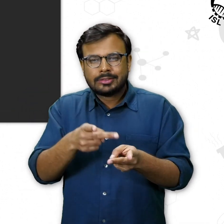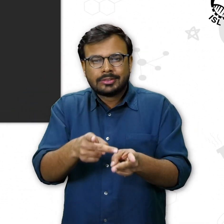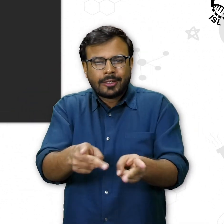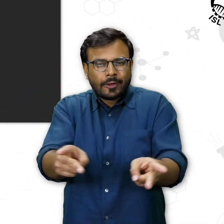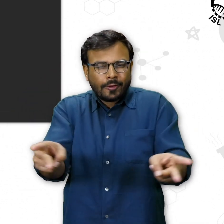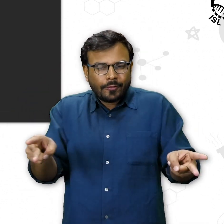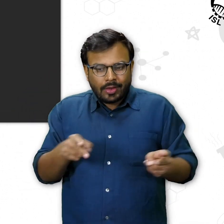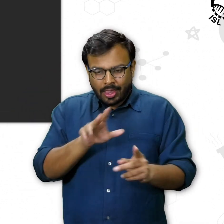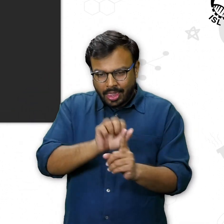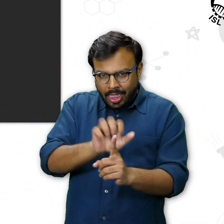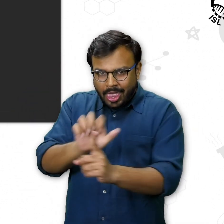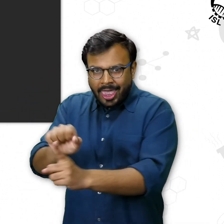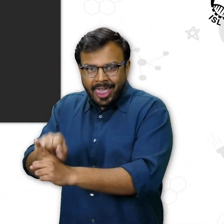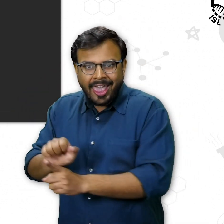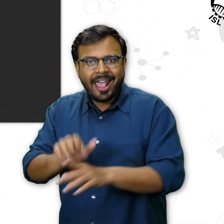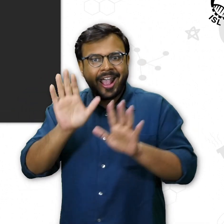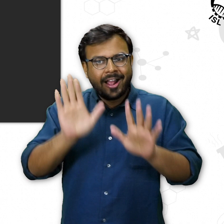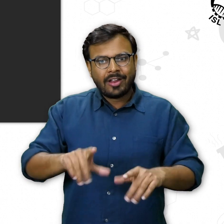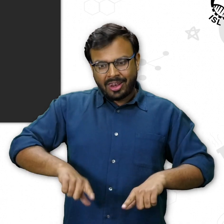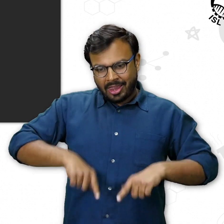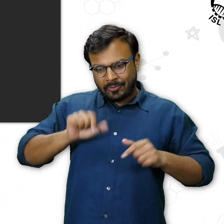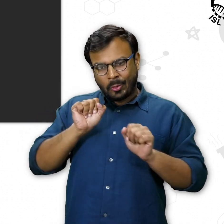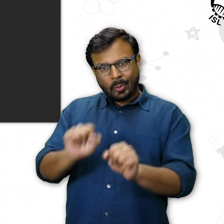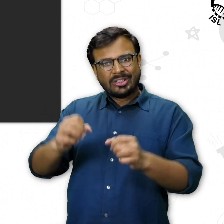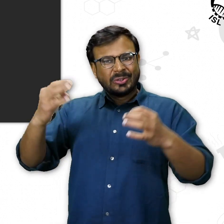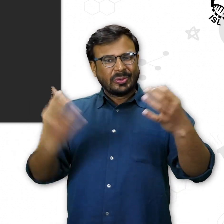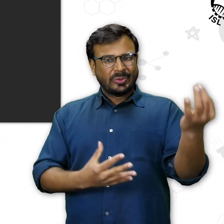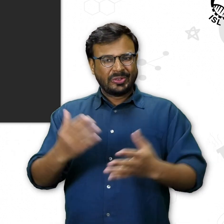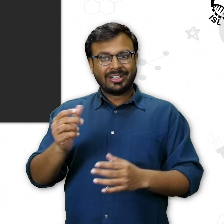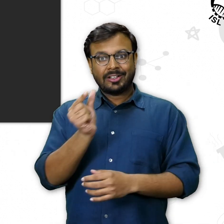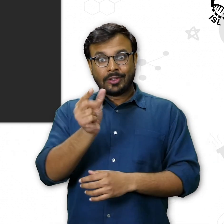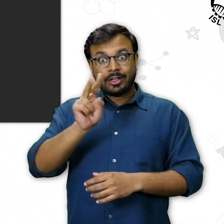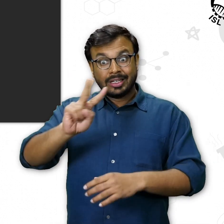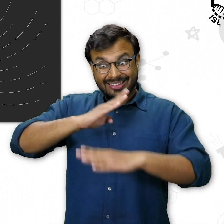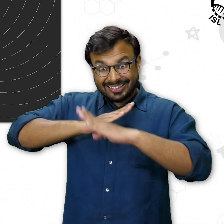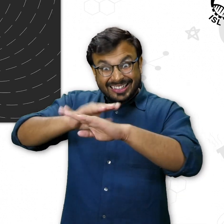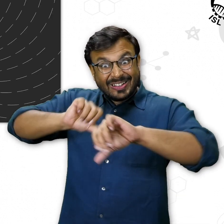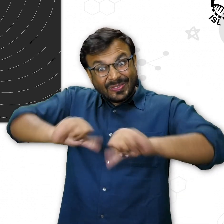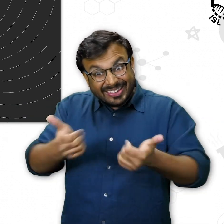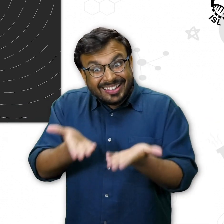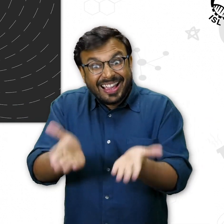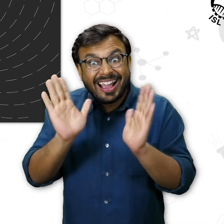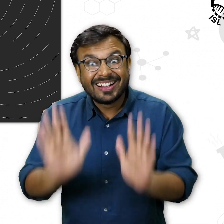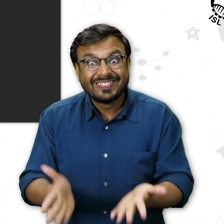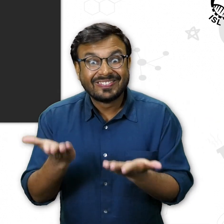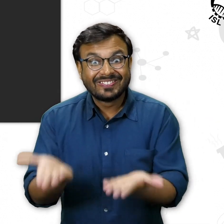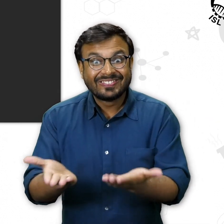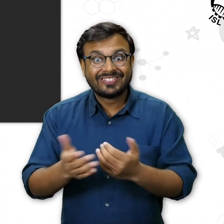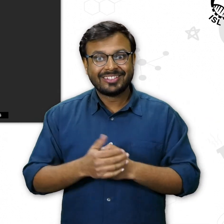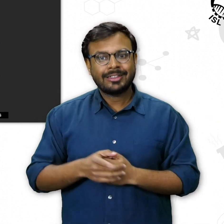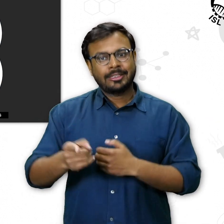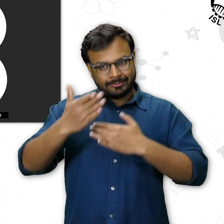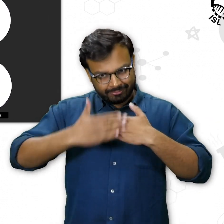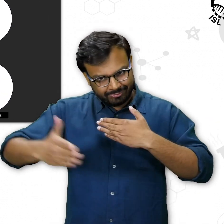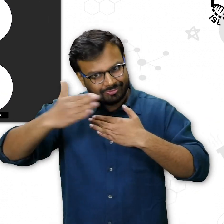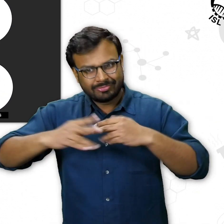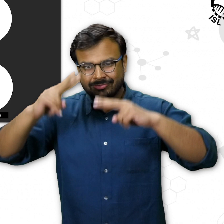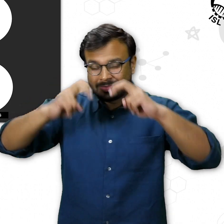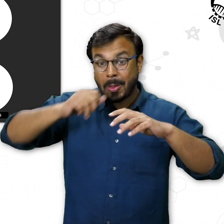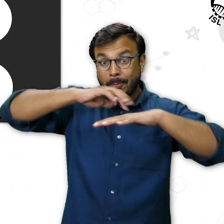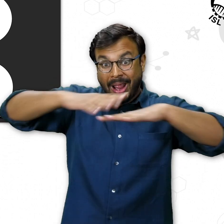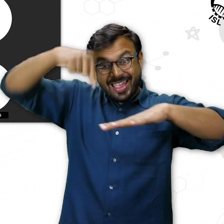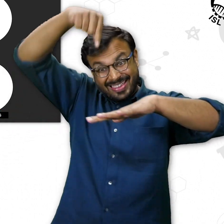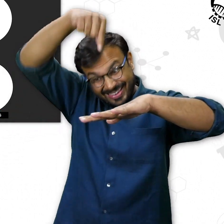identified fungal and bacterial species, some of them even new ones that were also UV resistant. They continued